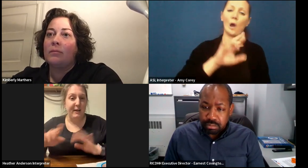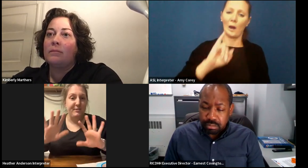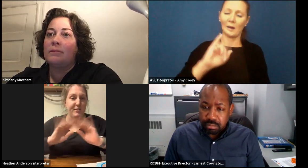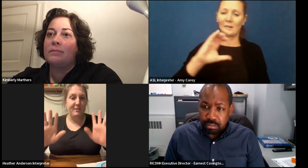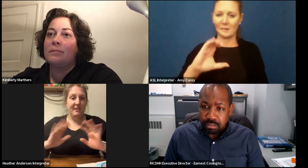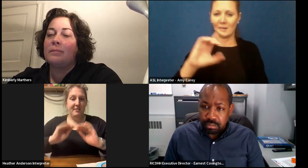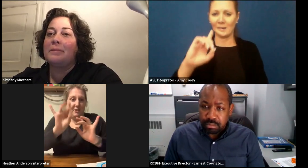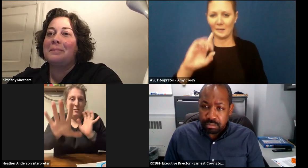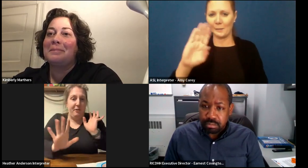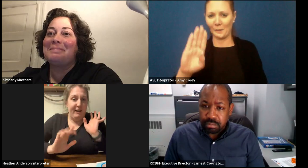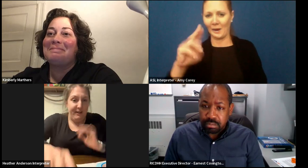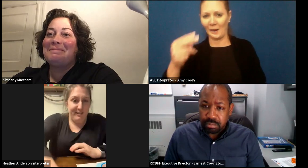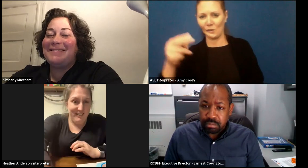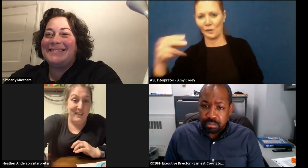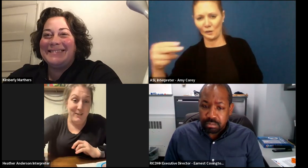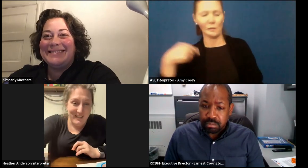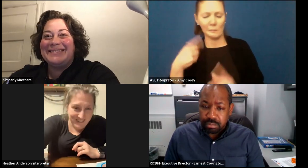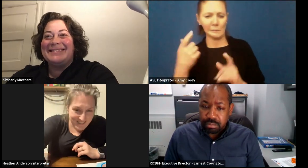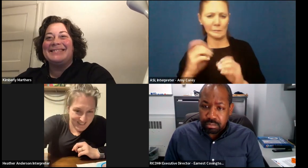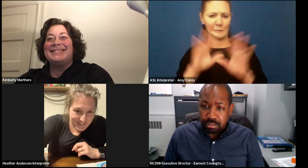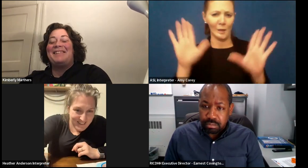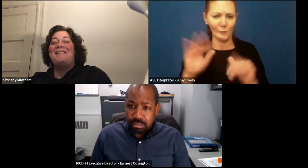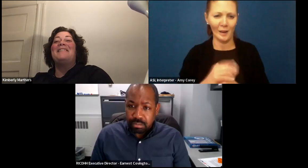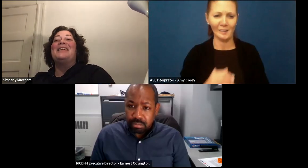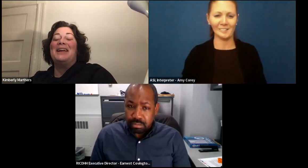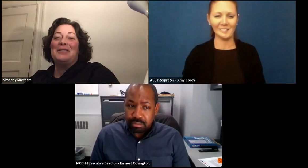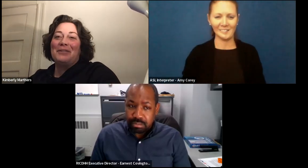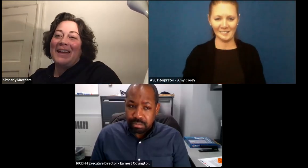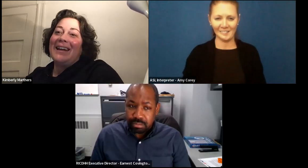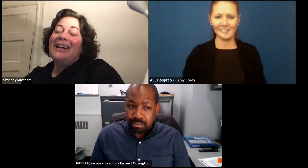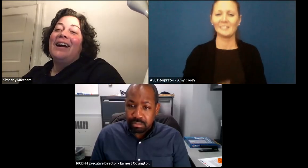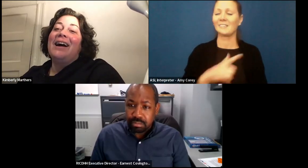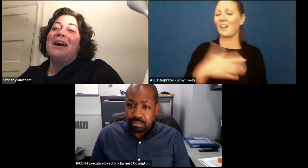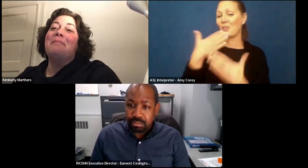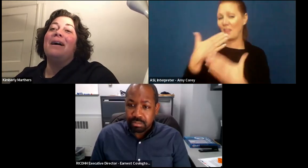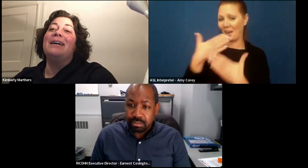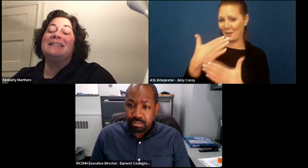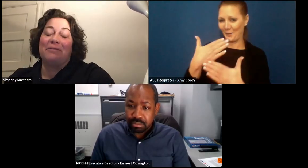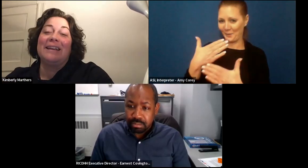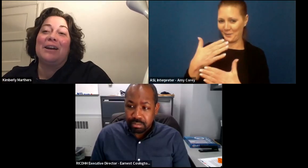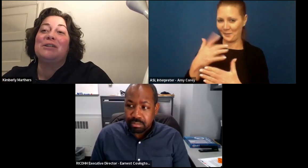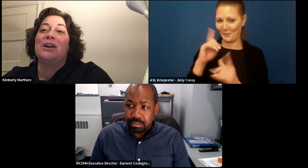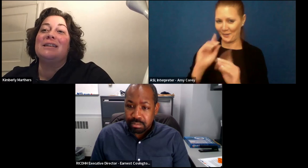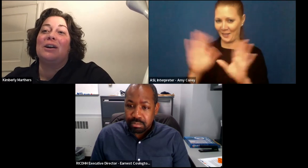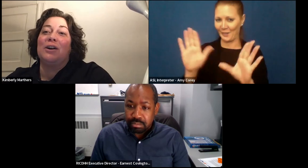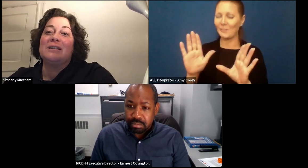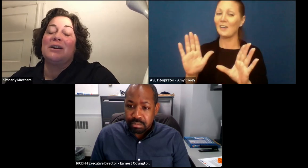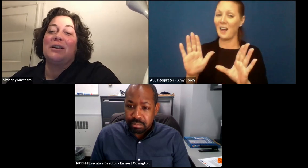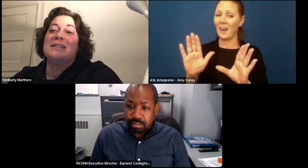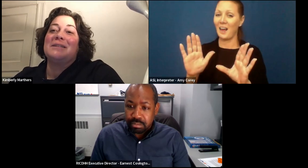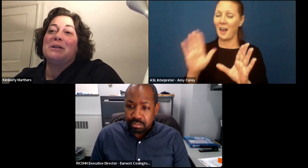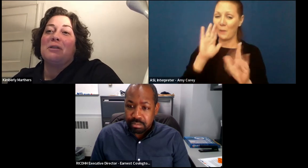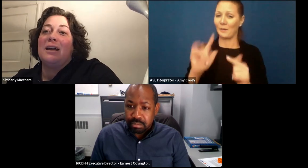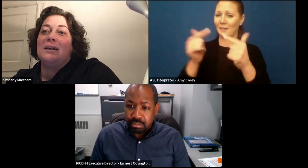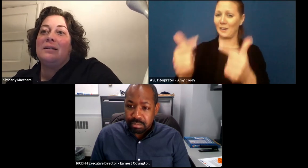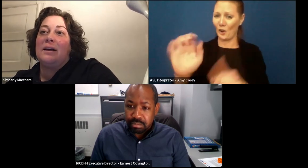RICDBHH? That was just throw that out there. Thank you. Thank you for that. I'm definitely going to turn it to Ernest.